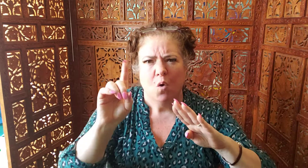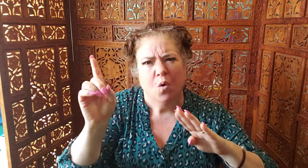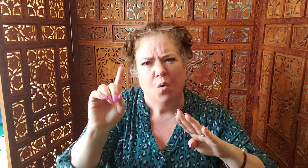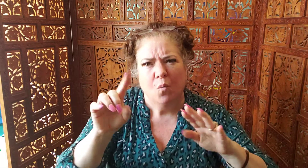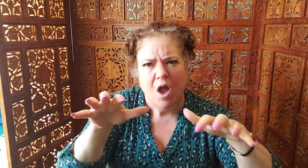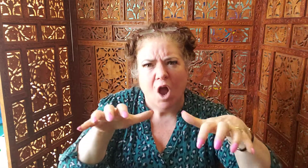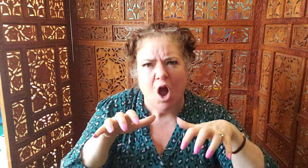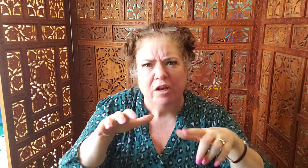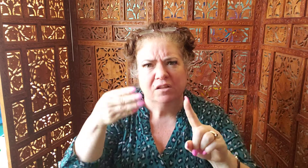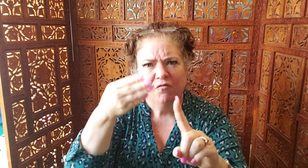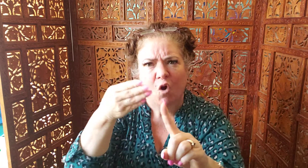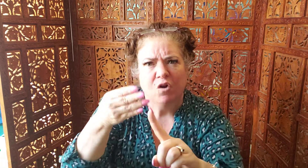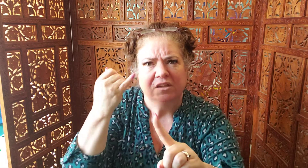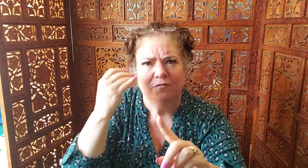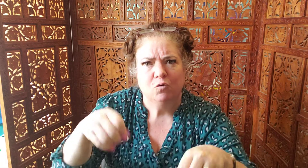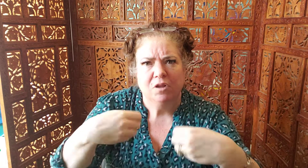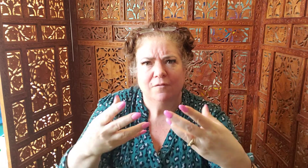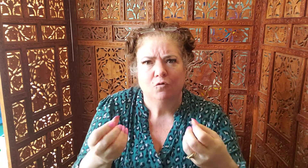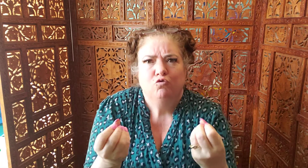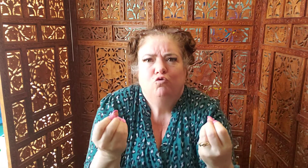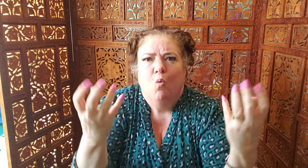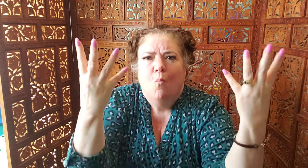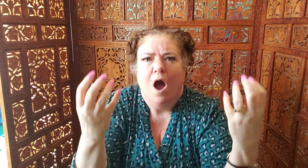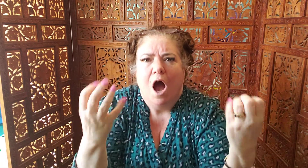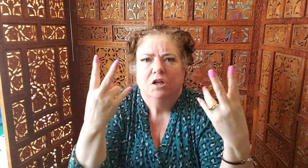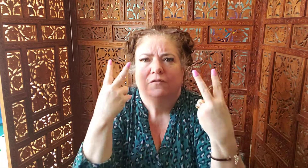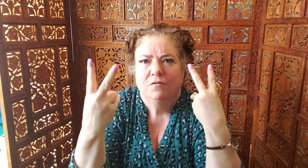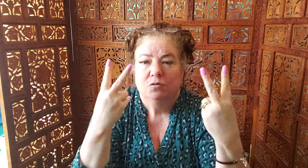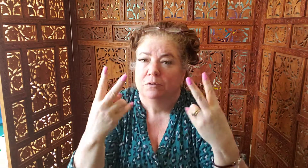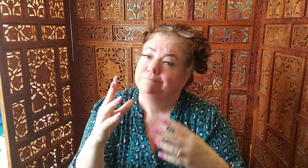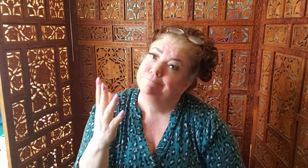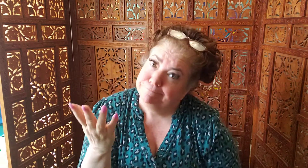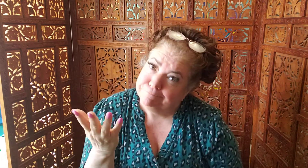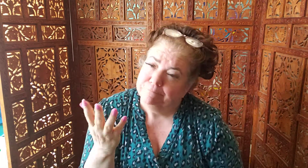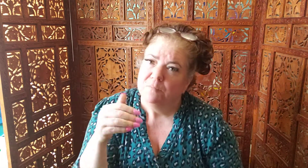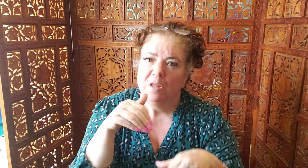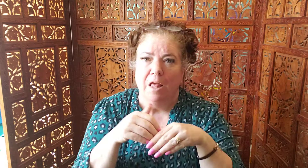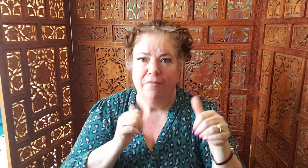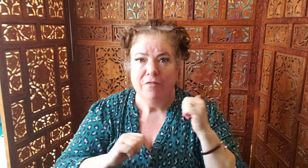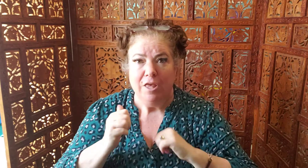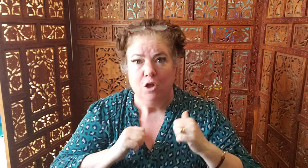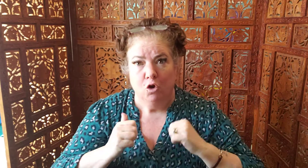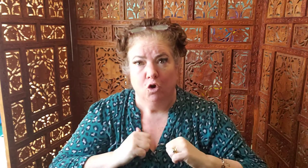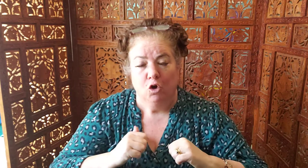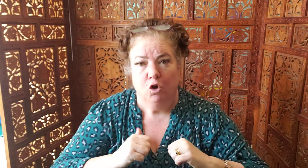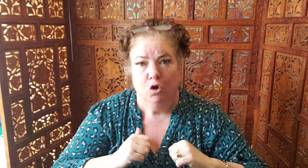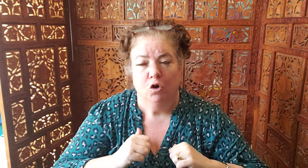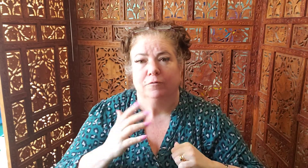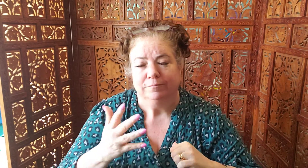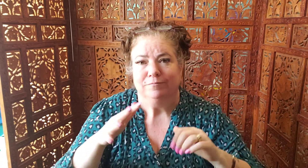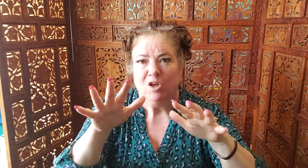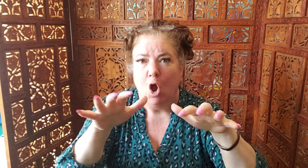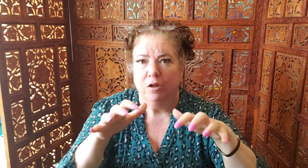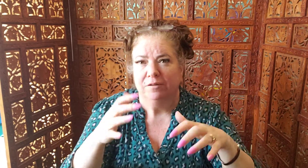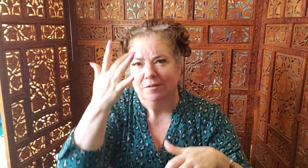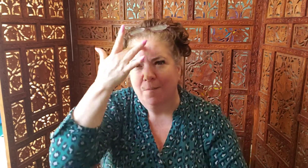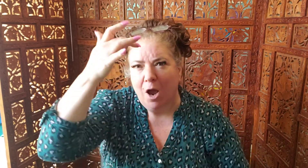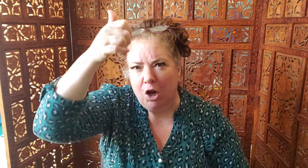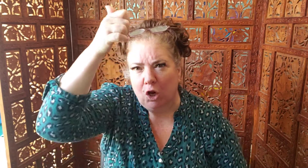more from your audiences. They know they're in a theater. The audience is not spoon-fed absolute reality, but they